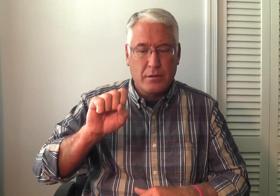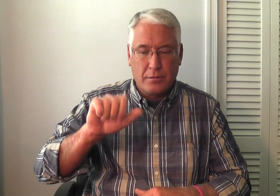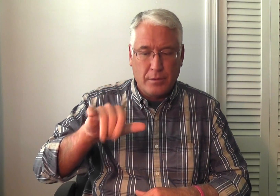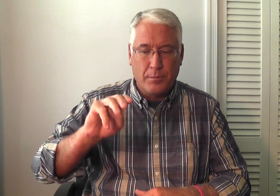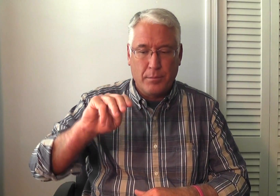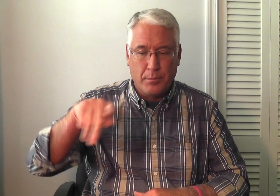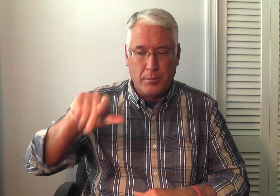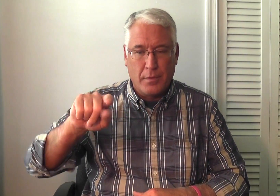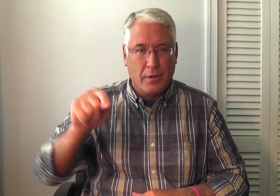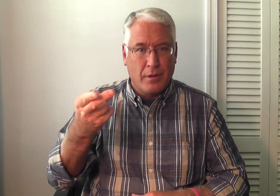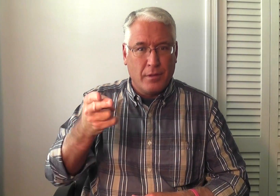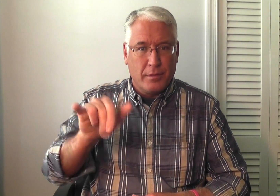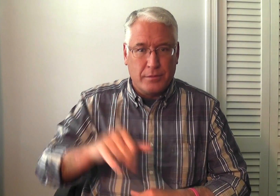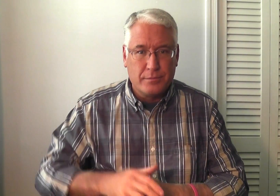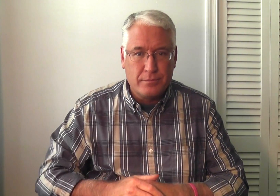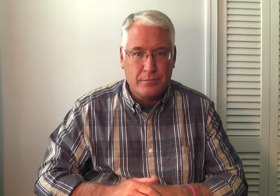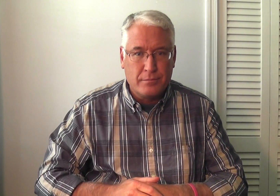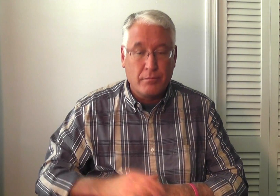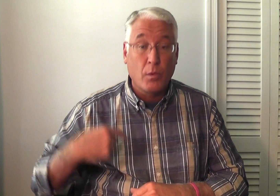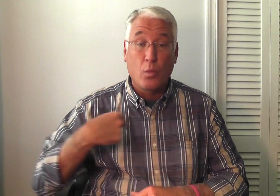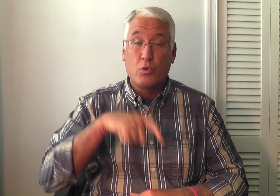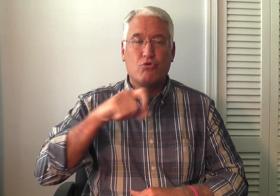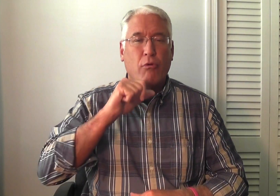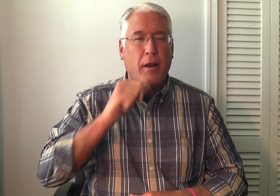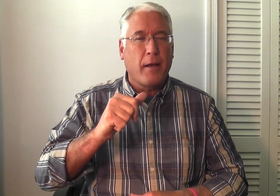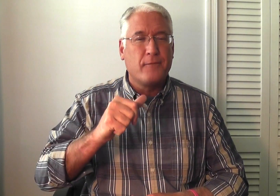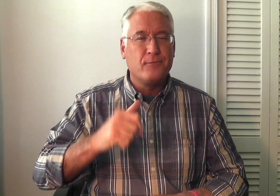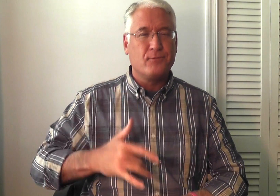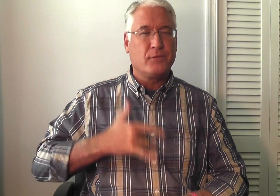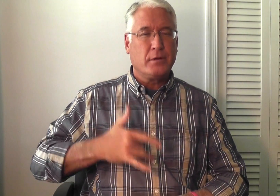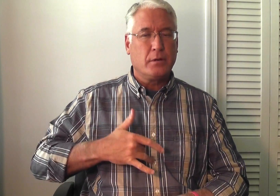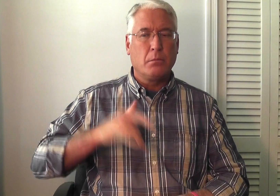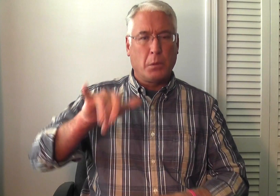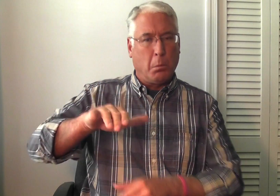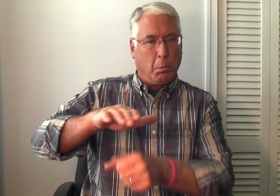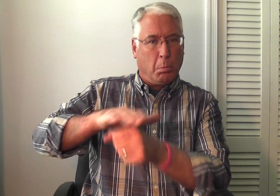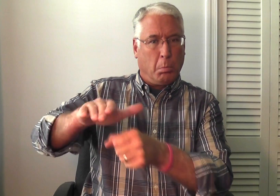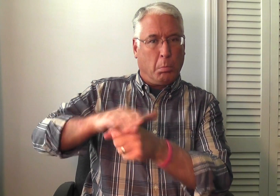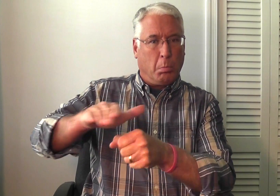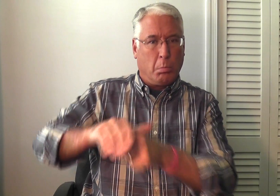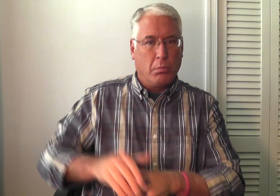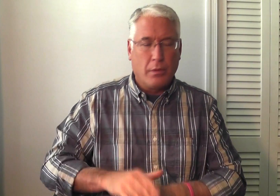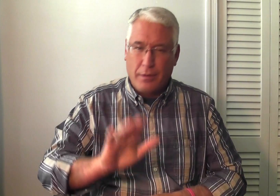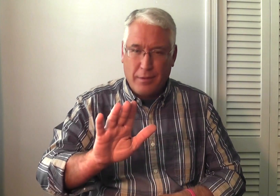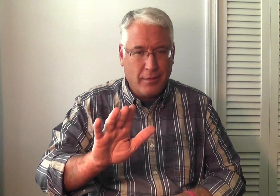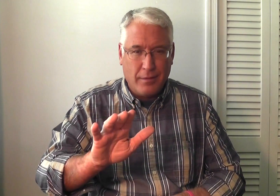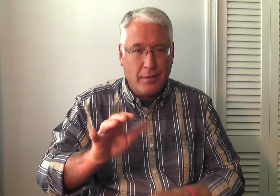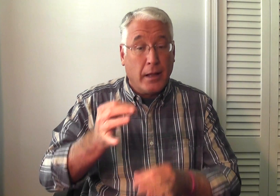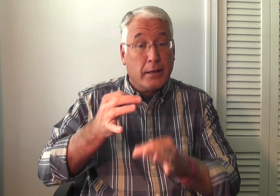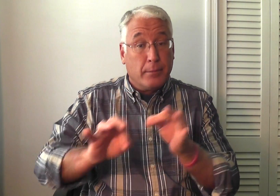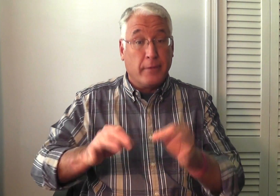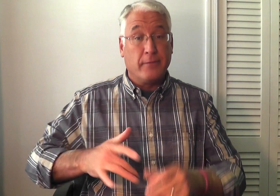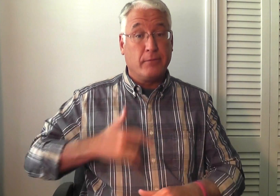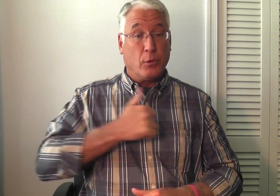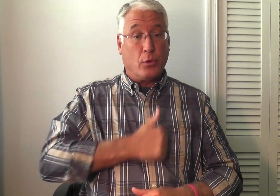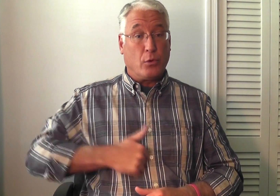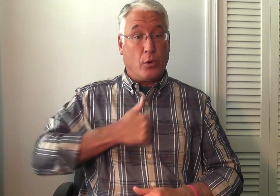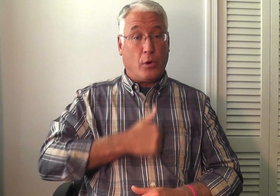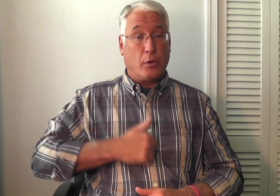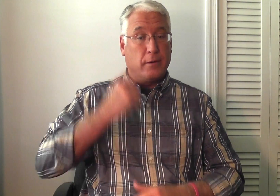then finished? Well, that's a little bit of sympathy, but it's not enough.